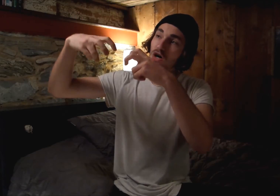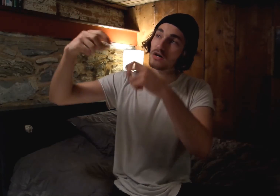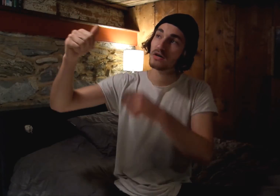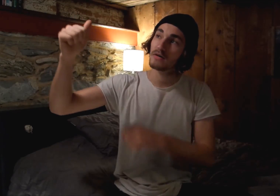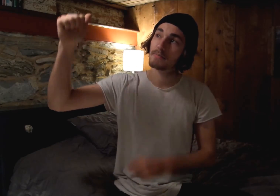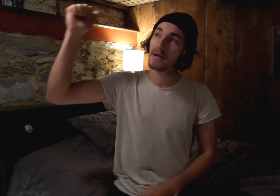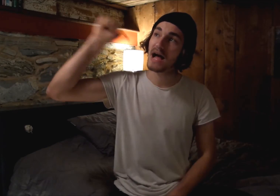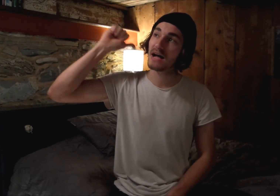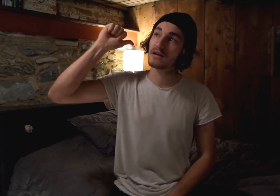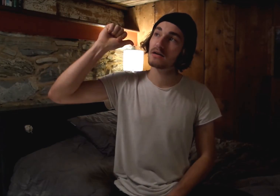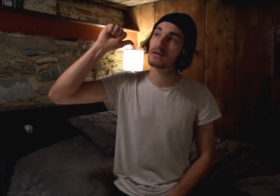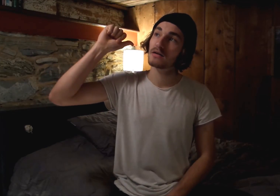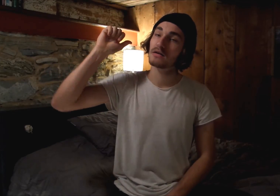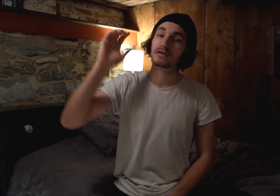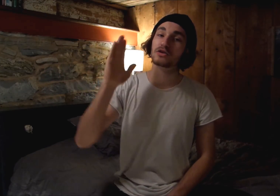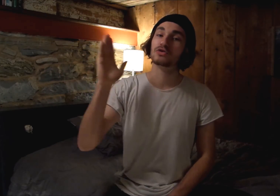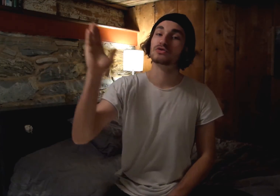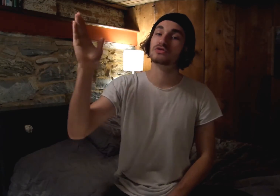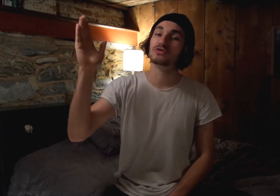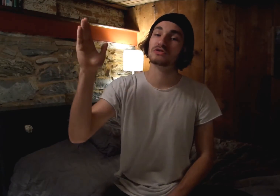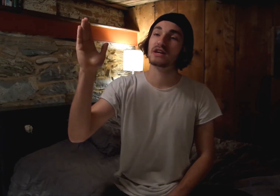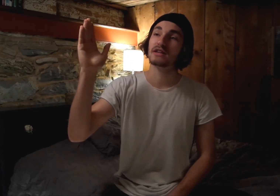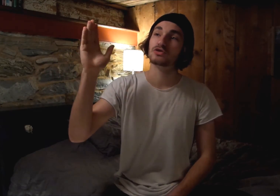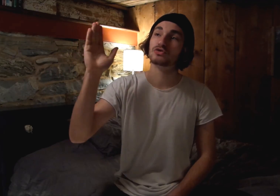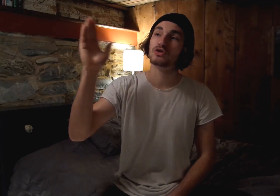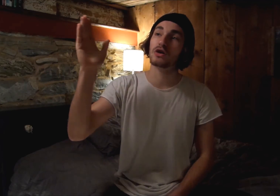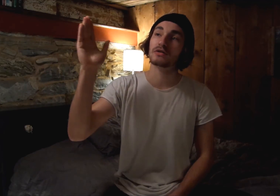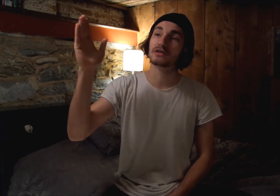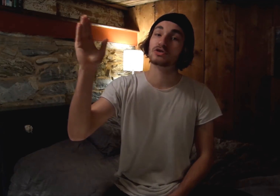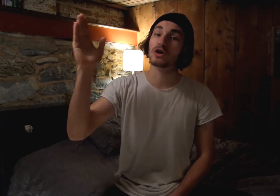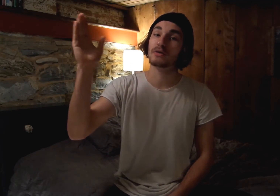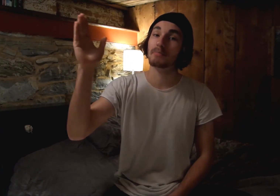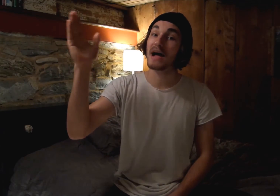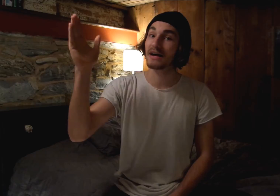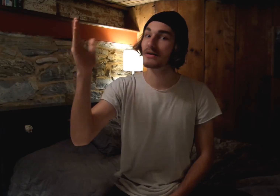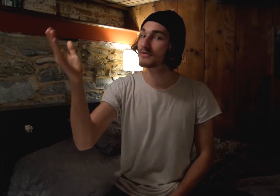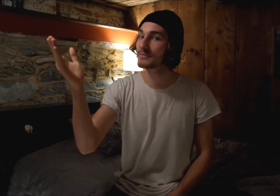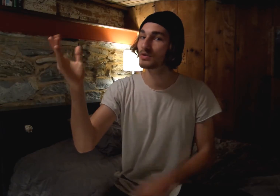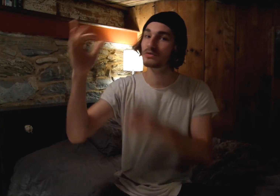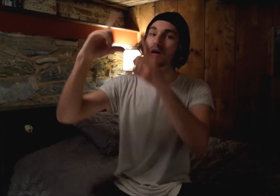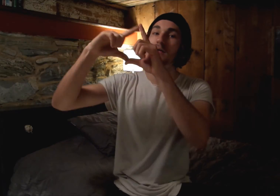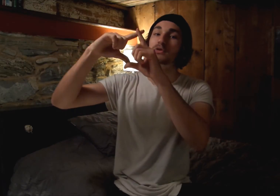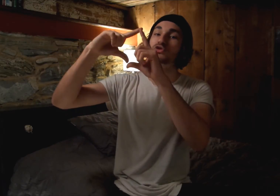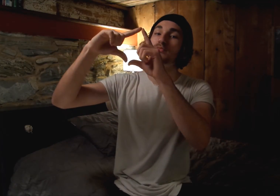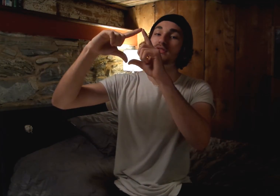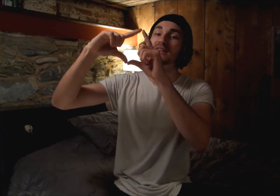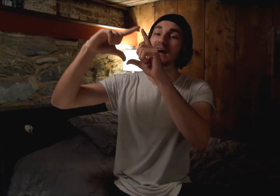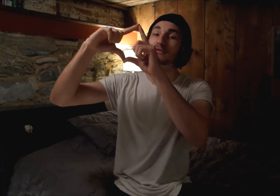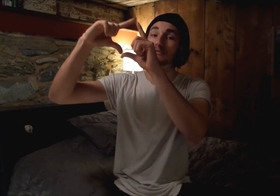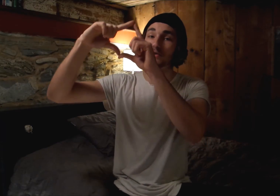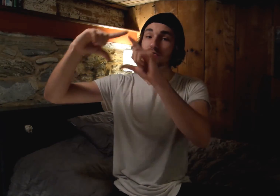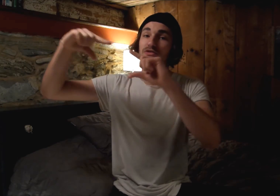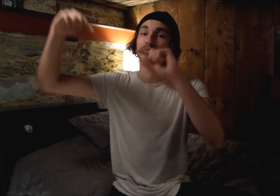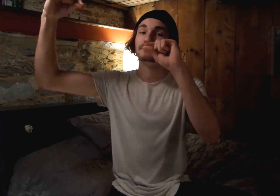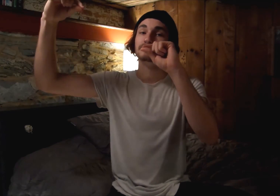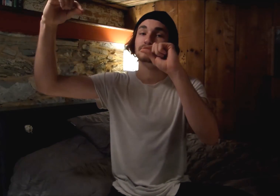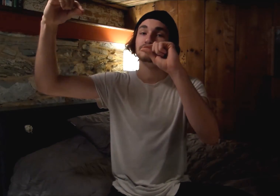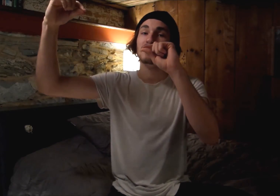Dark back. Like you're saying that you saw the dark back of the moon, but you put the noun first